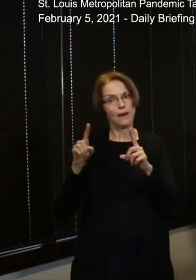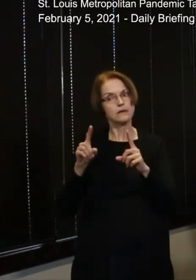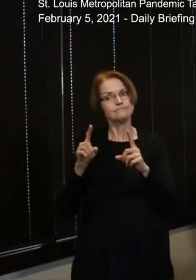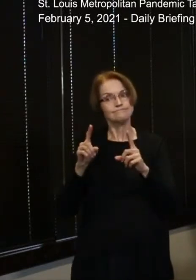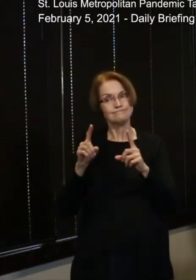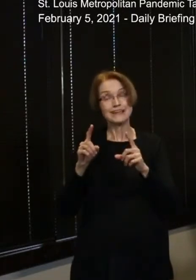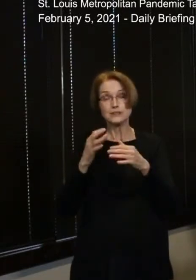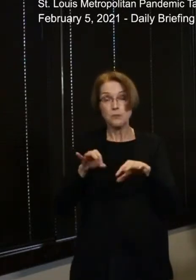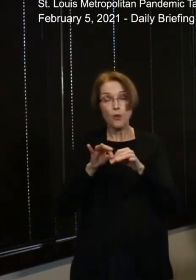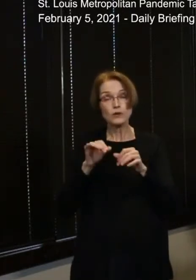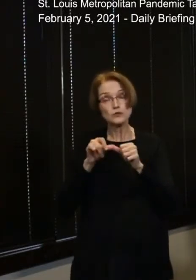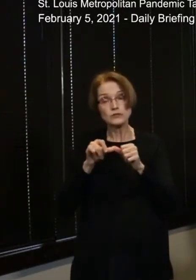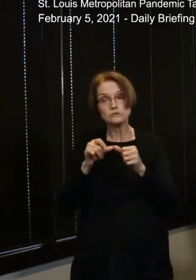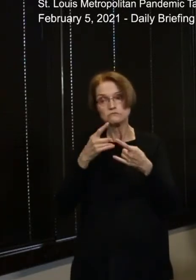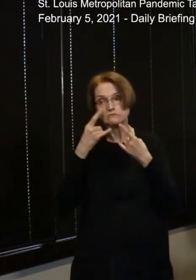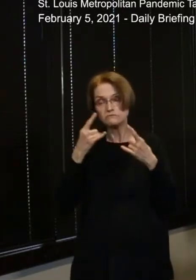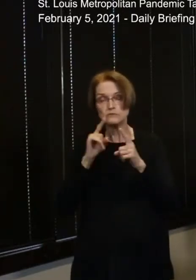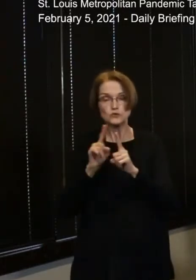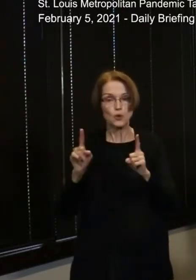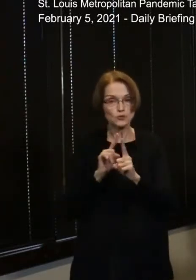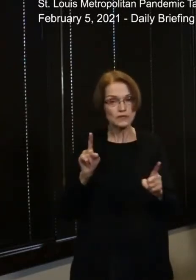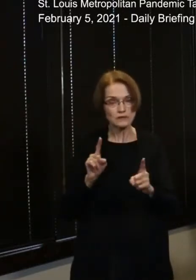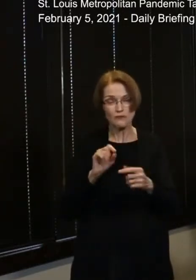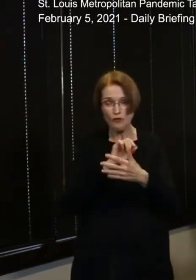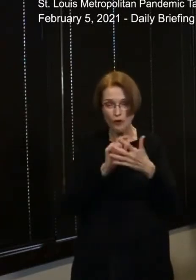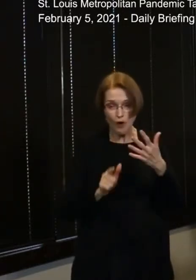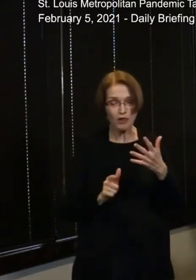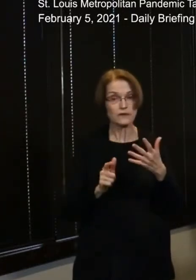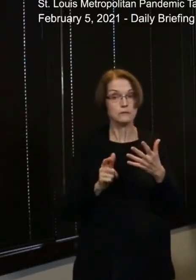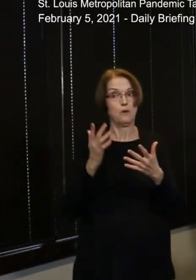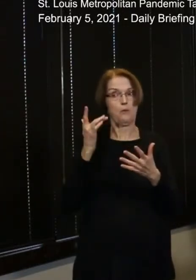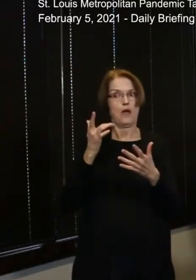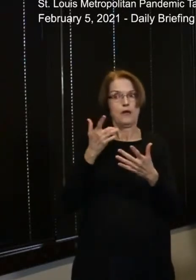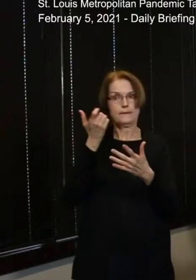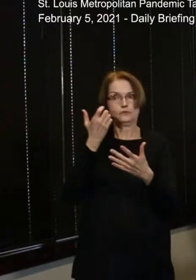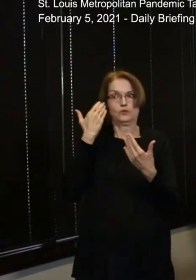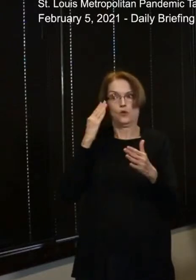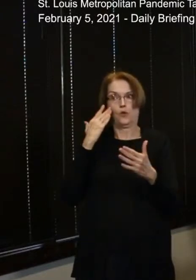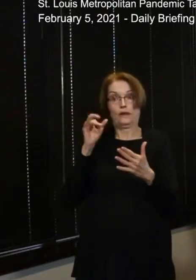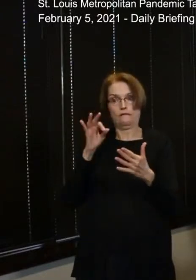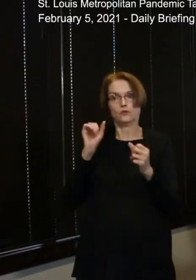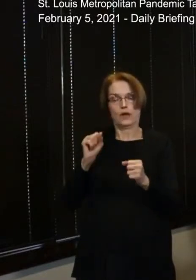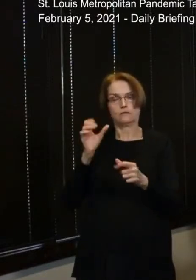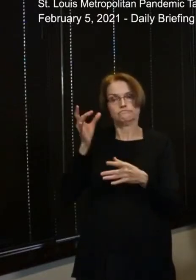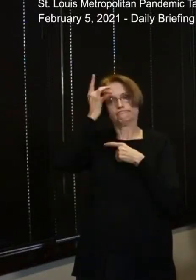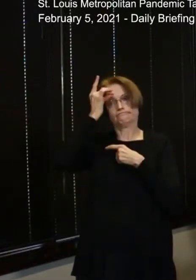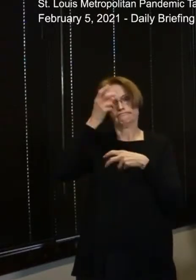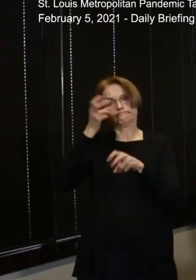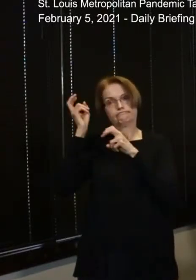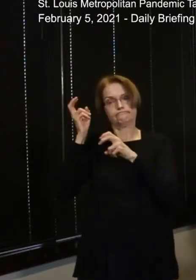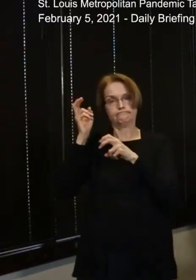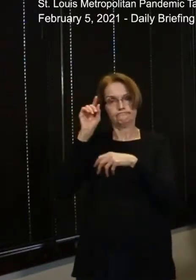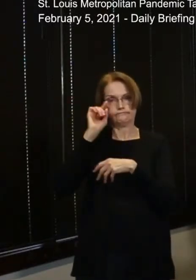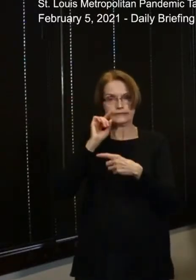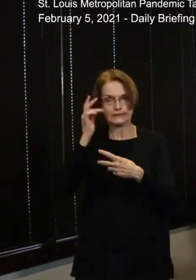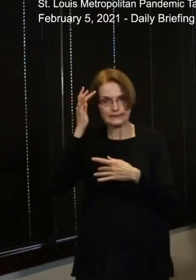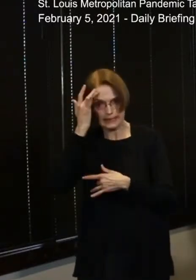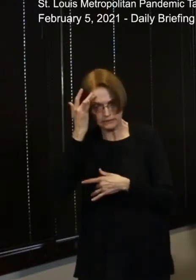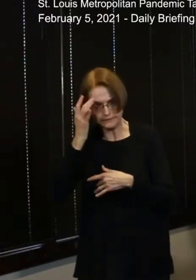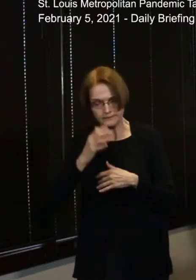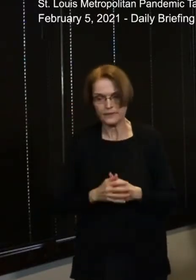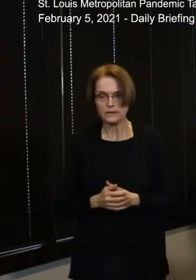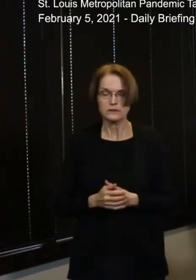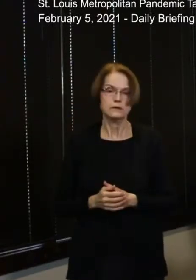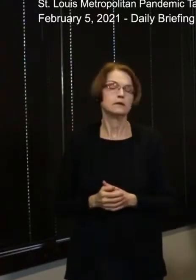continue to wear a mask, social distance, all of those other things, even if you have been vaccinated. And then the second